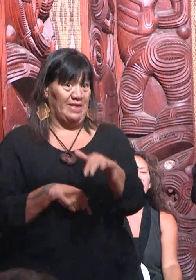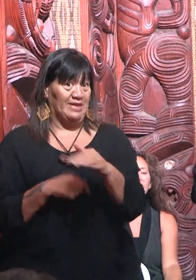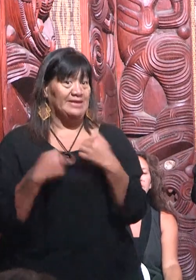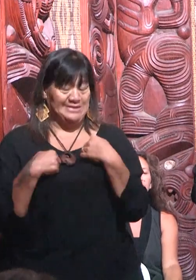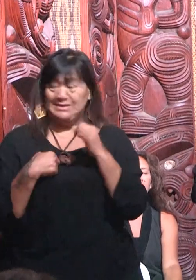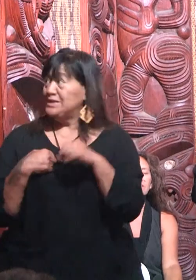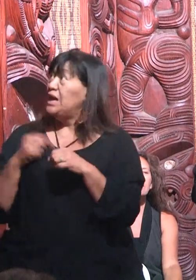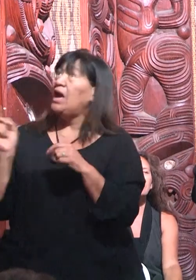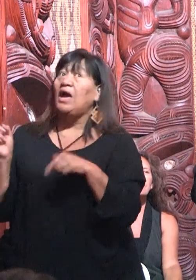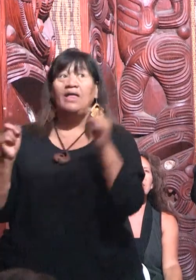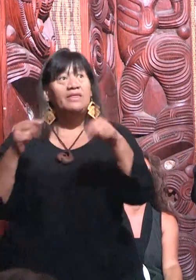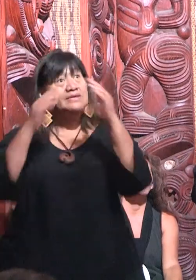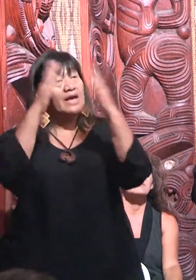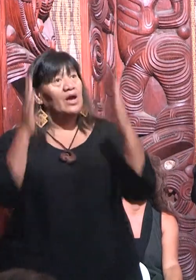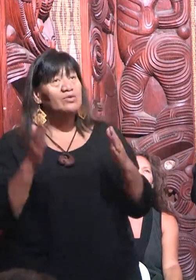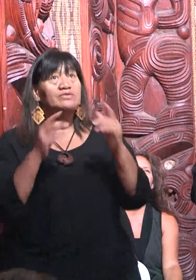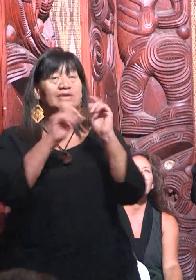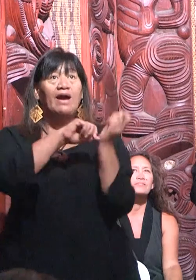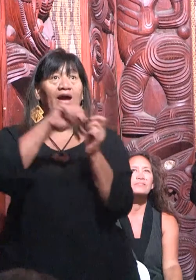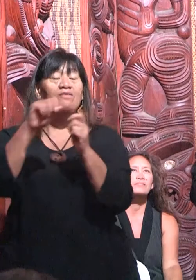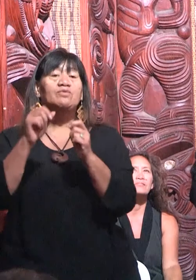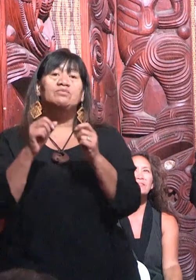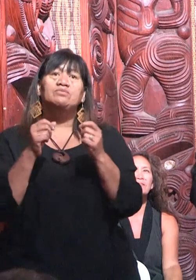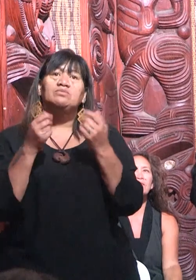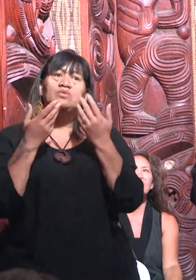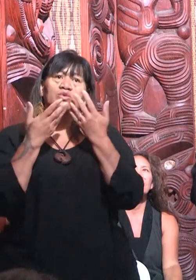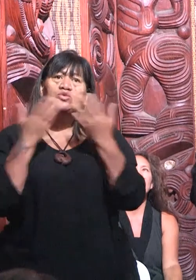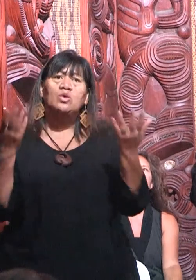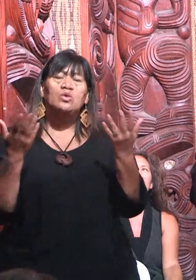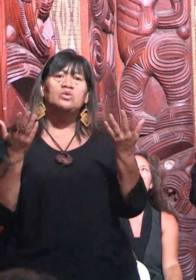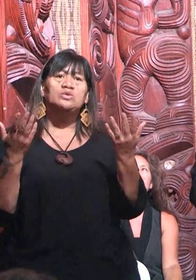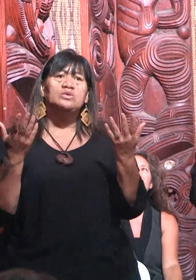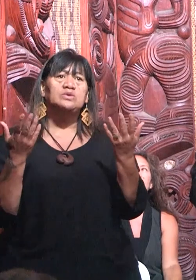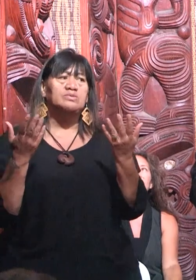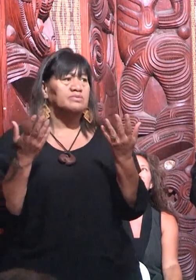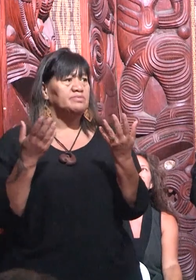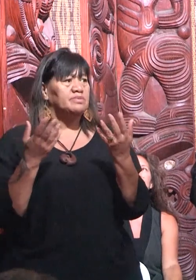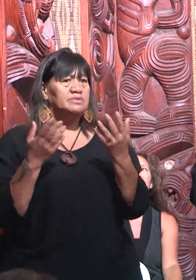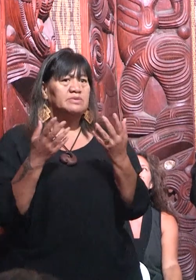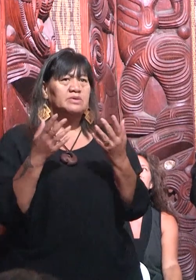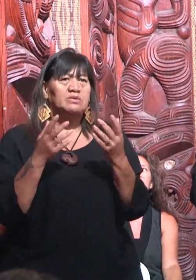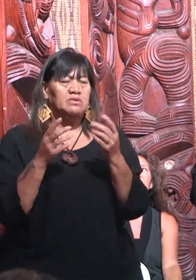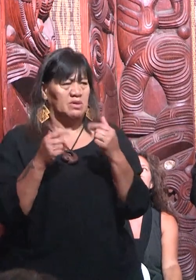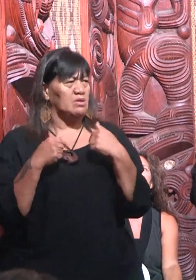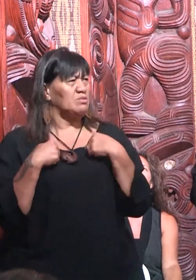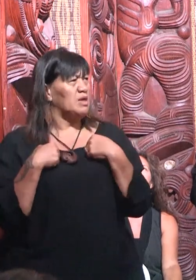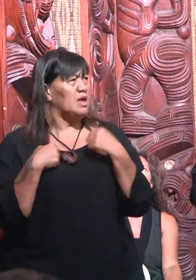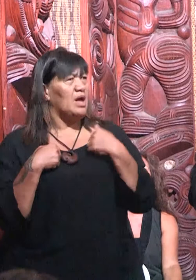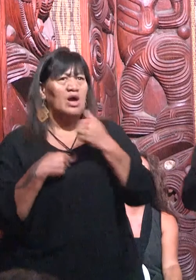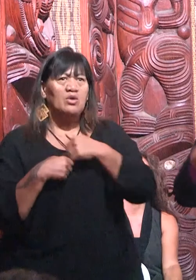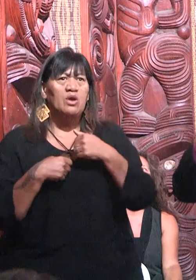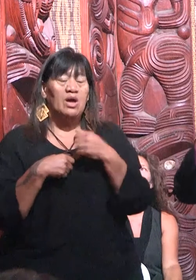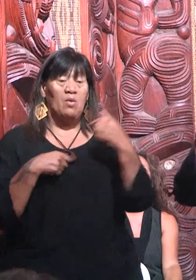This card meeting house is a symbol to the generations to come. Tai tokerau are